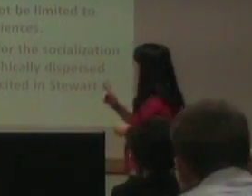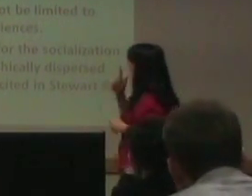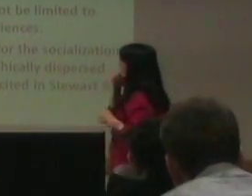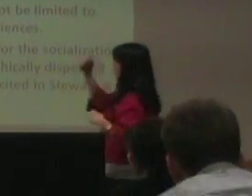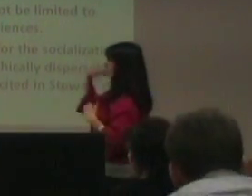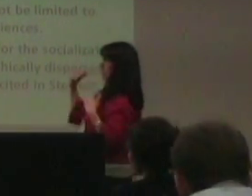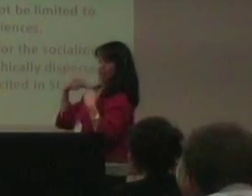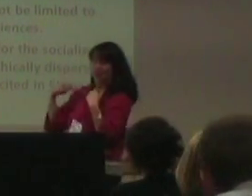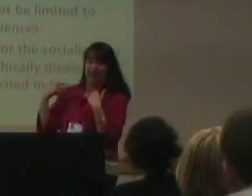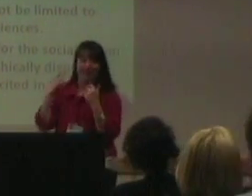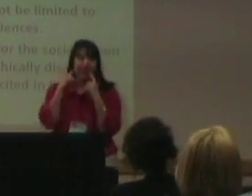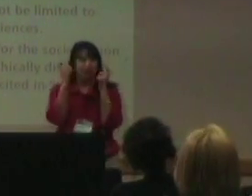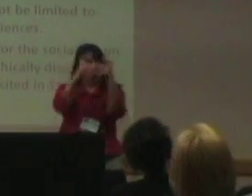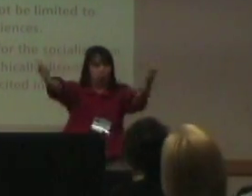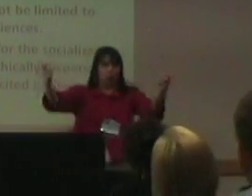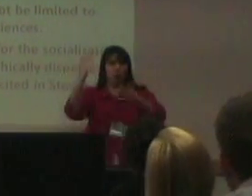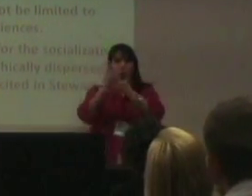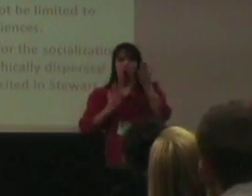use.